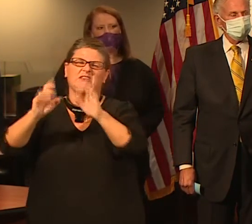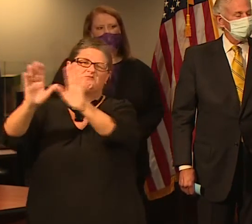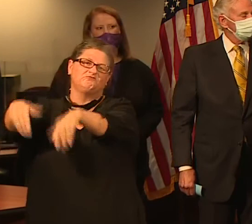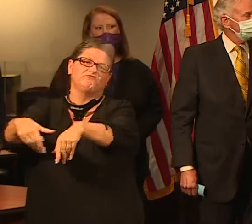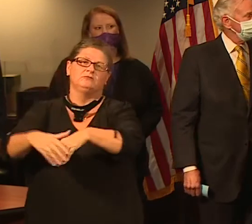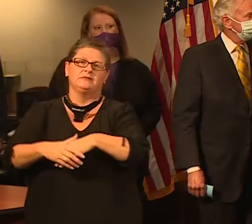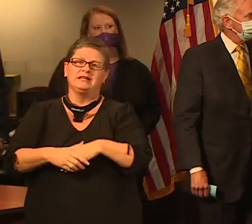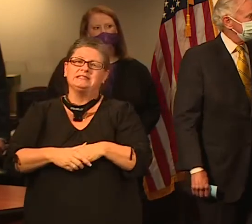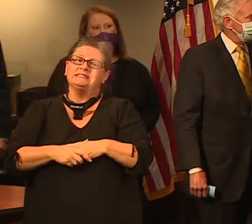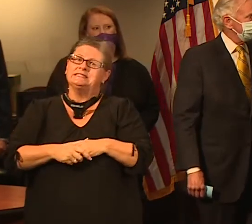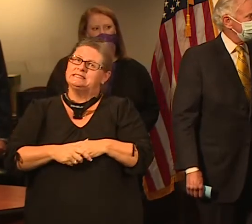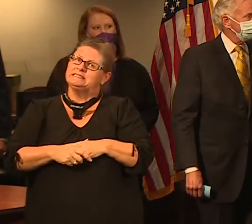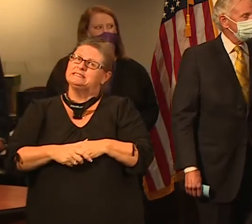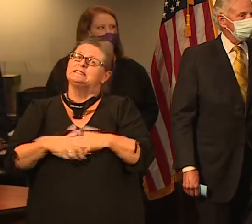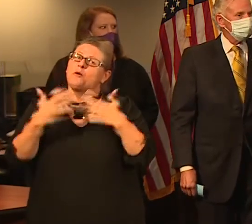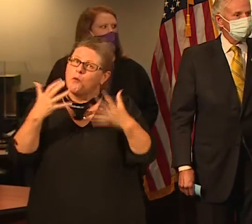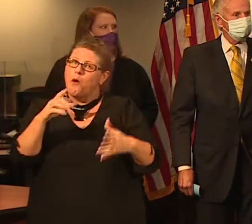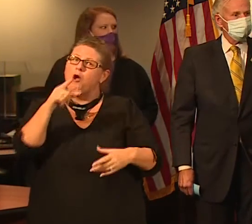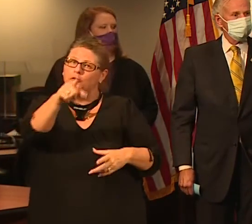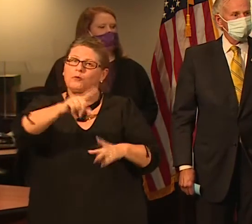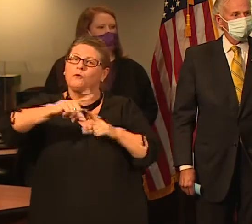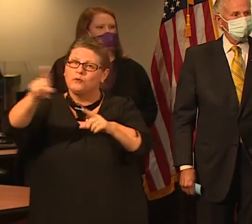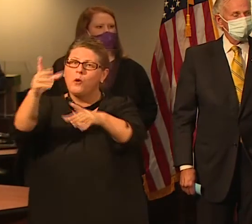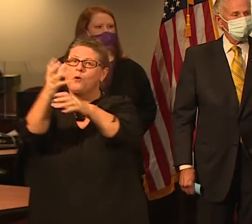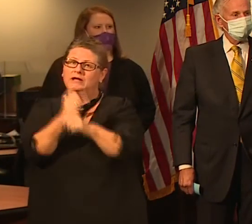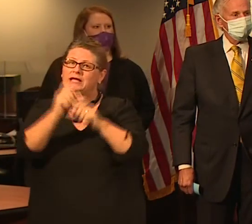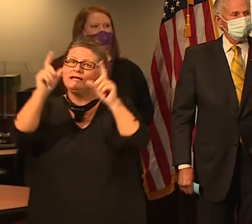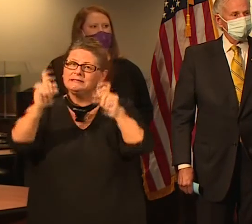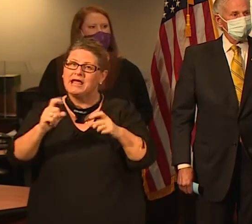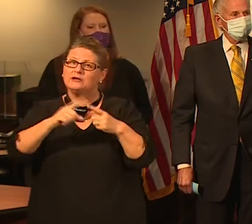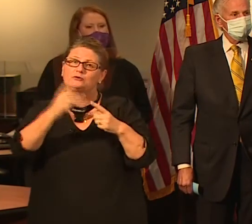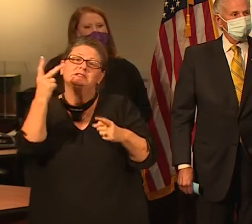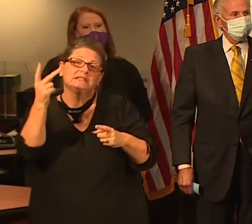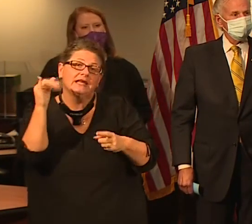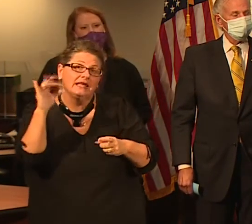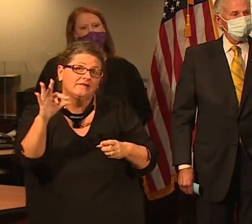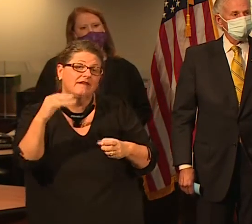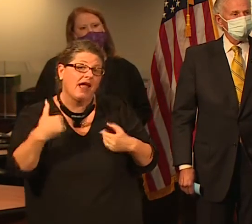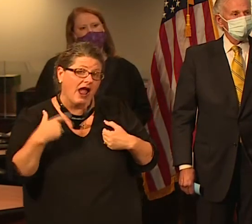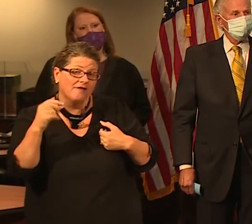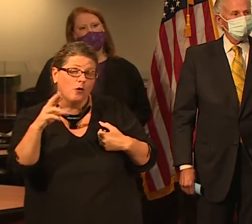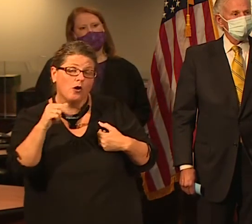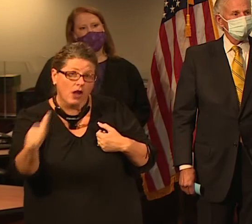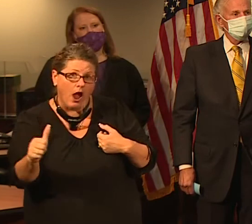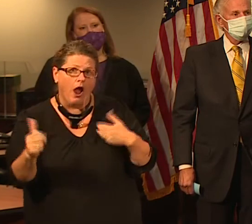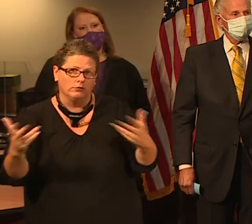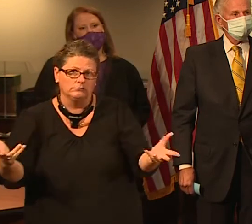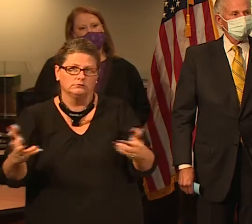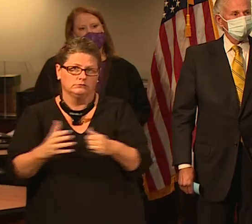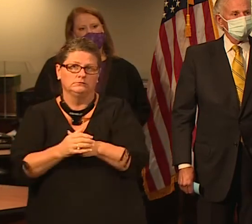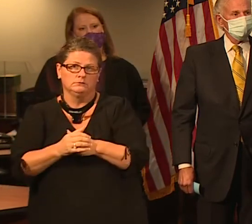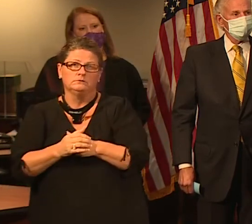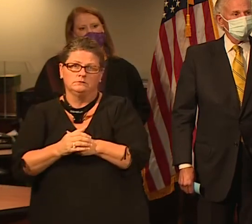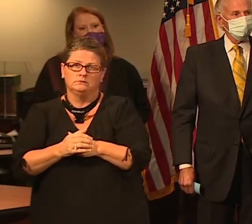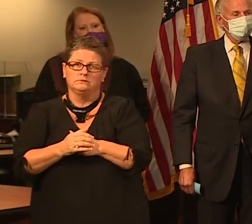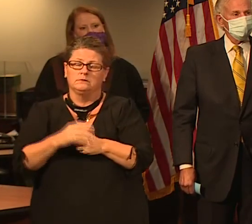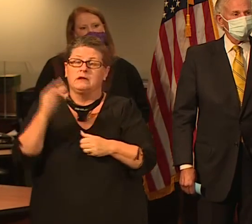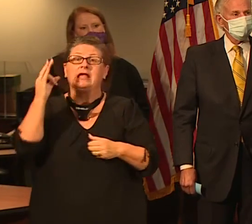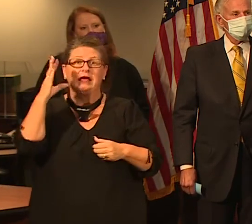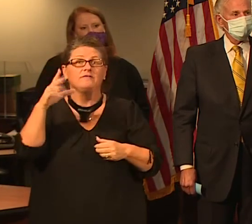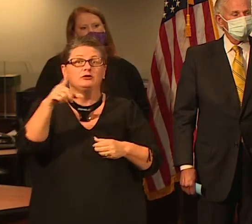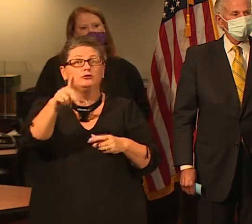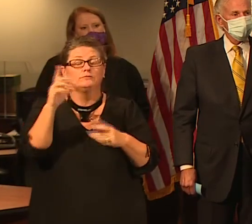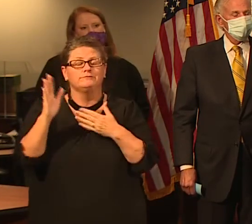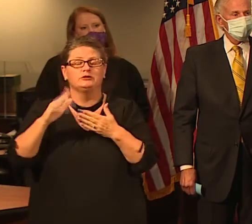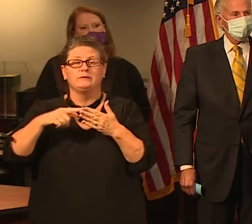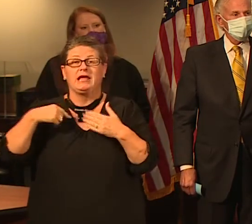we really want to get tested, so we know that they have the disease and that they can take the appropriate steps and to